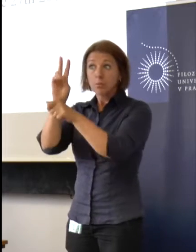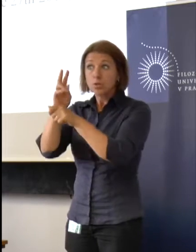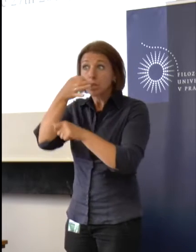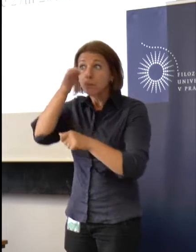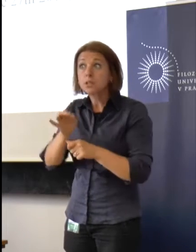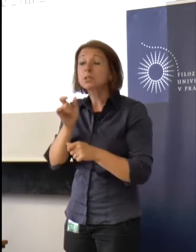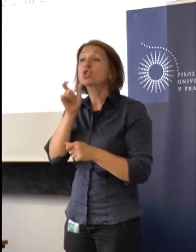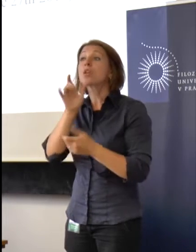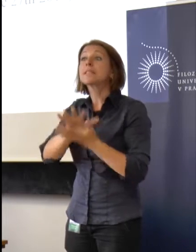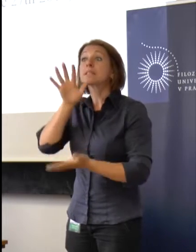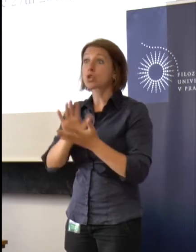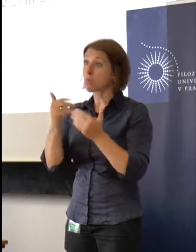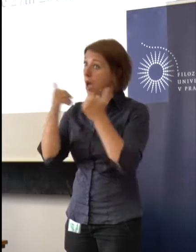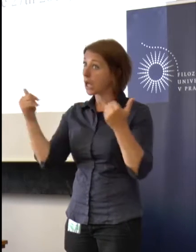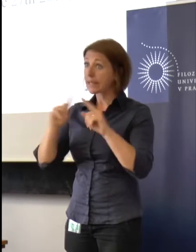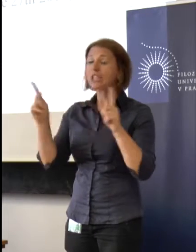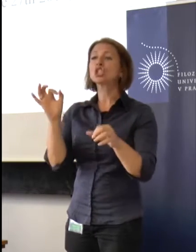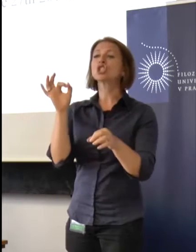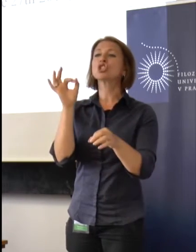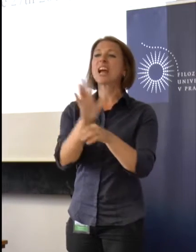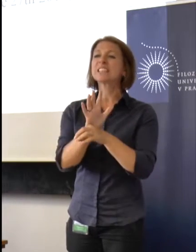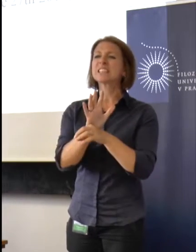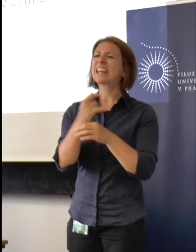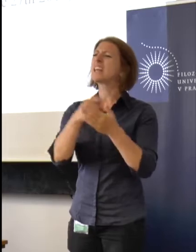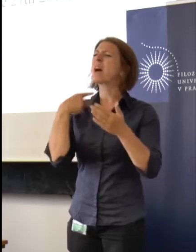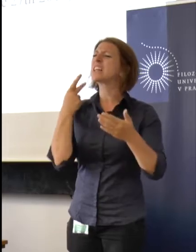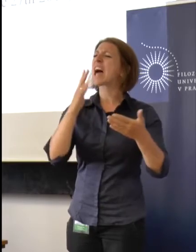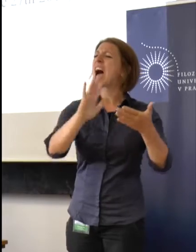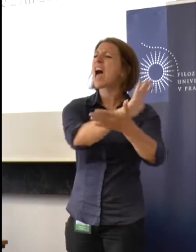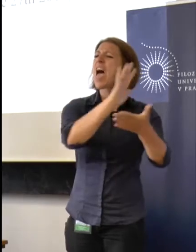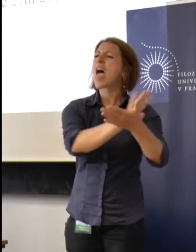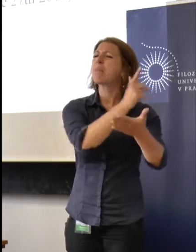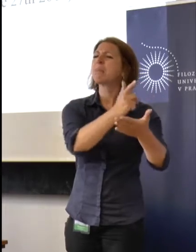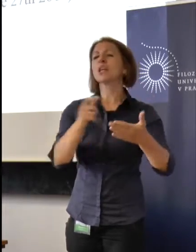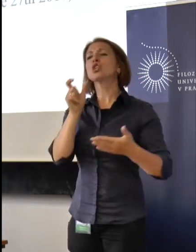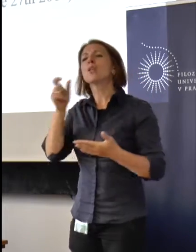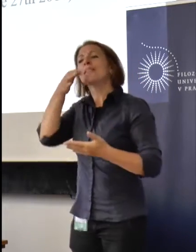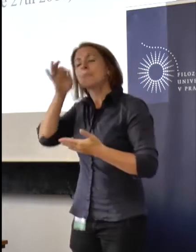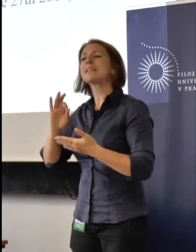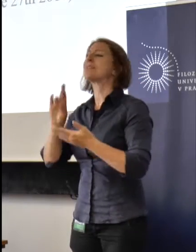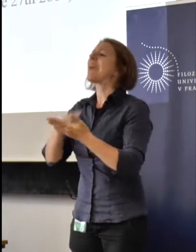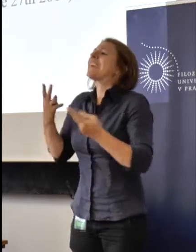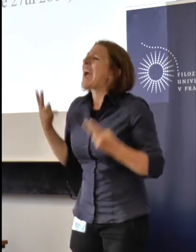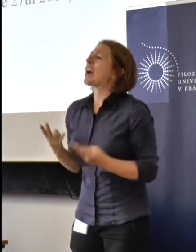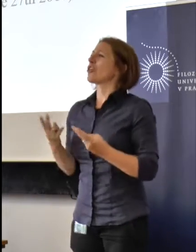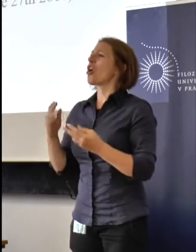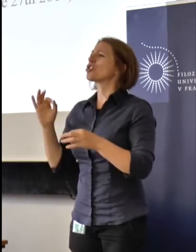happy. And this is something different from glücklich. So, glücklich is really glücklich, and happy is this kind of superficial kind